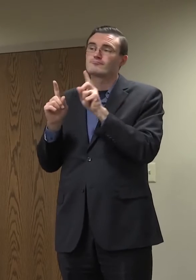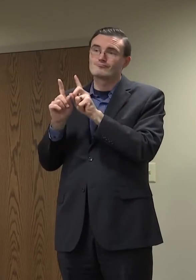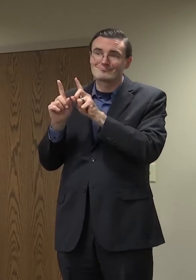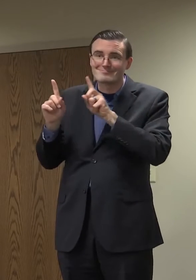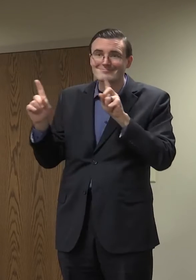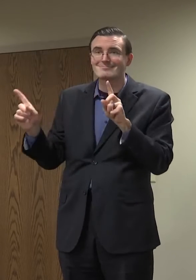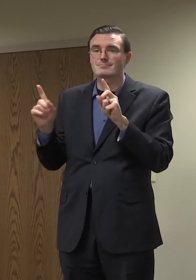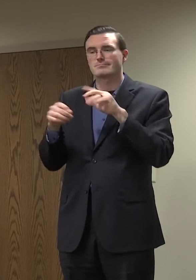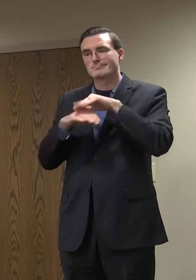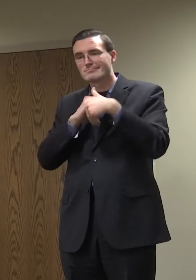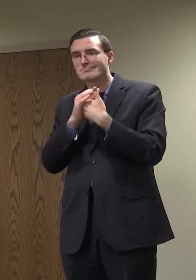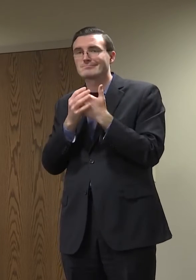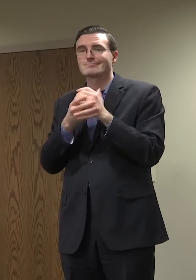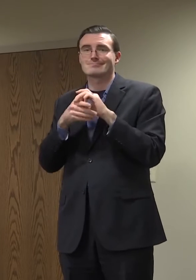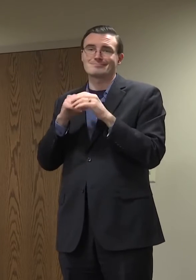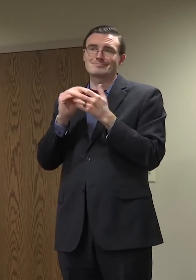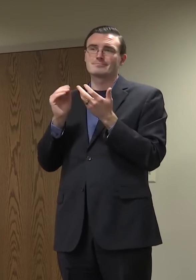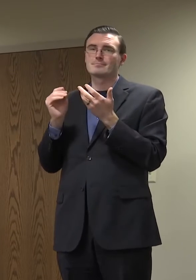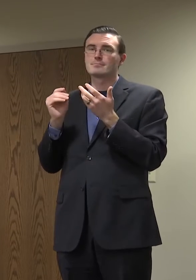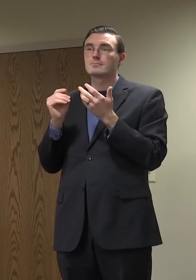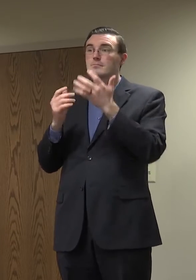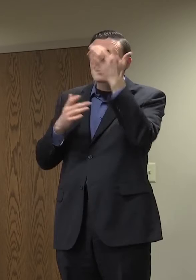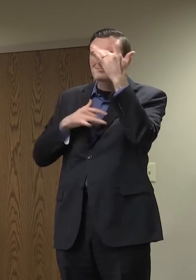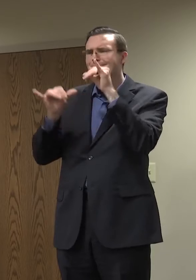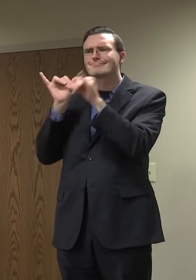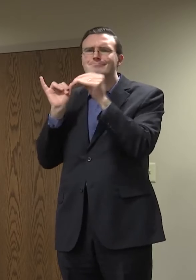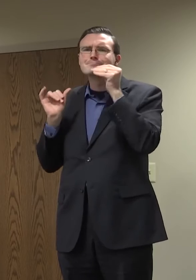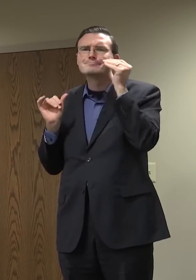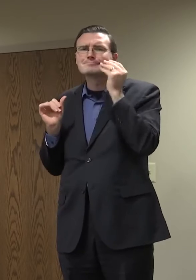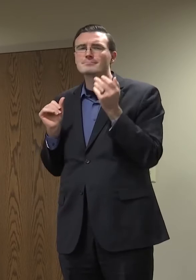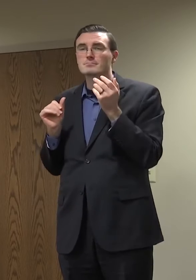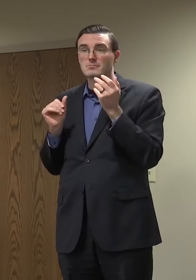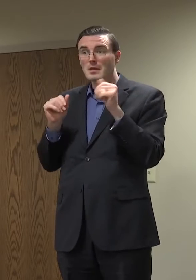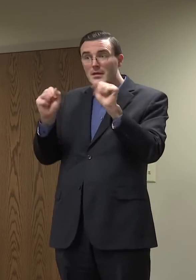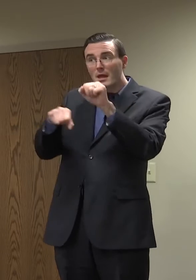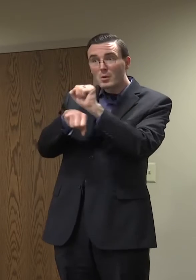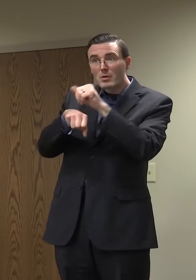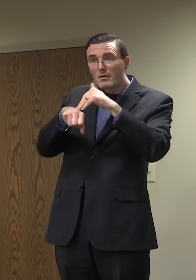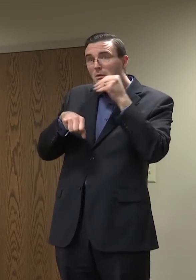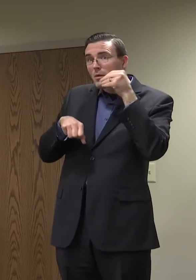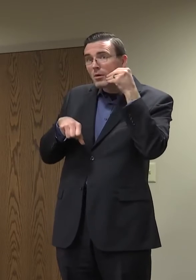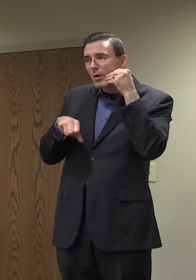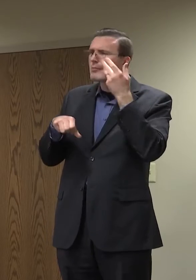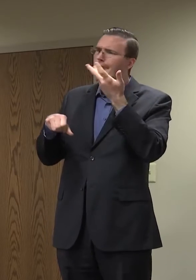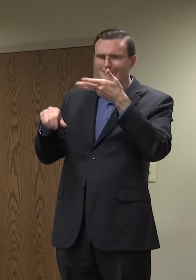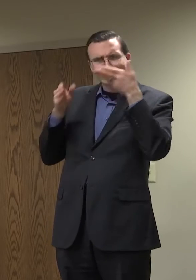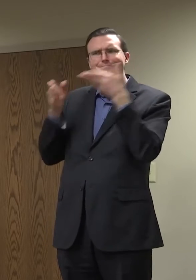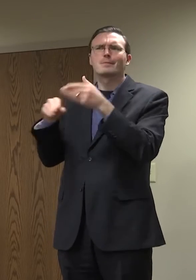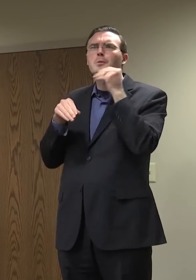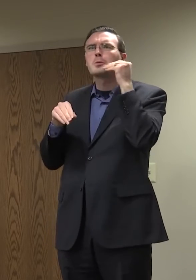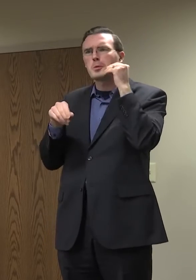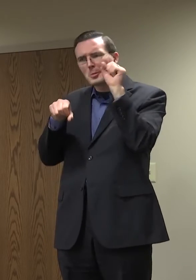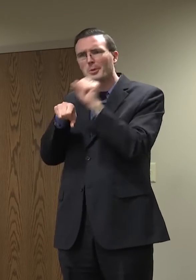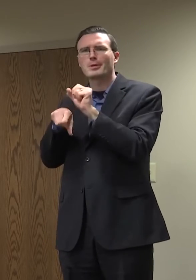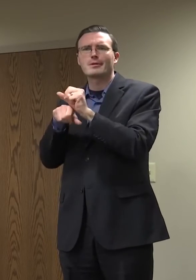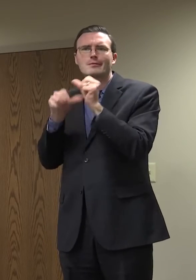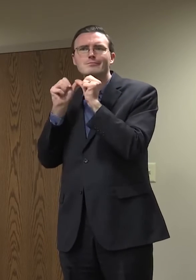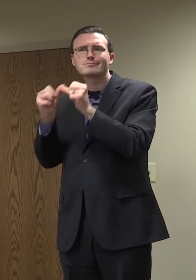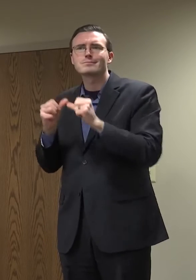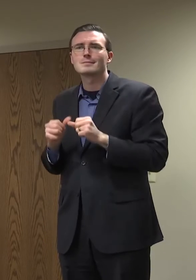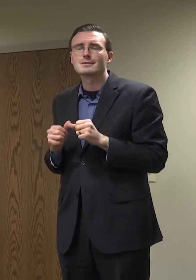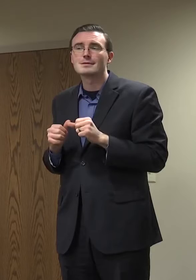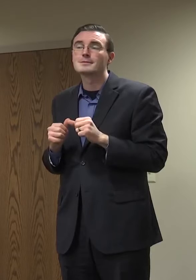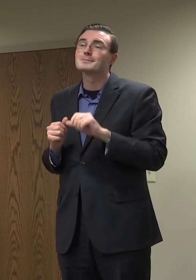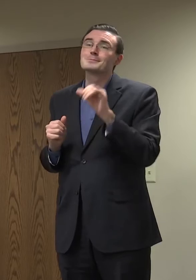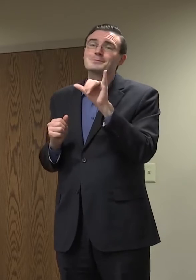hand washing, staying home when you're ill, working home as much as possible when you can be remote, and